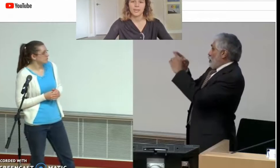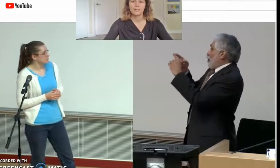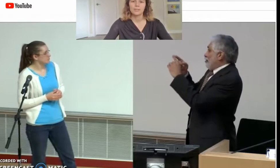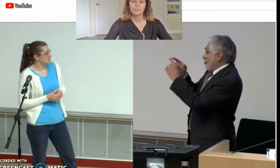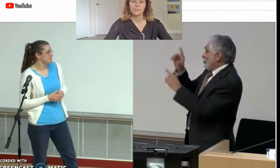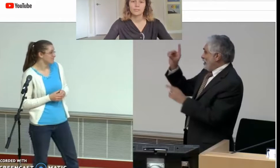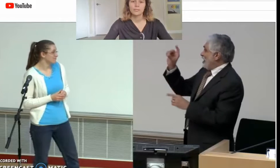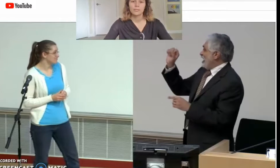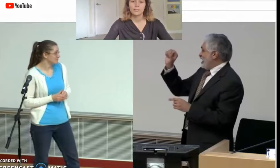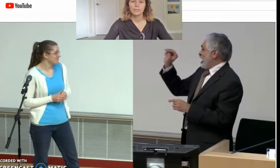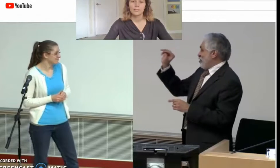that?